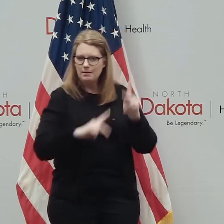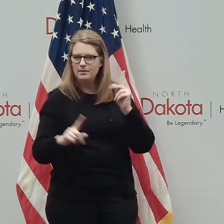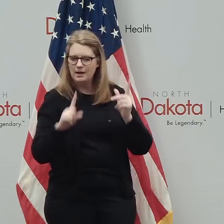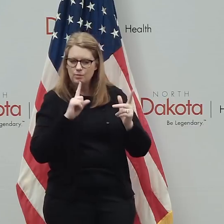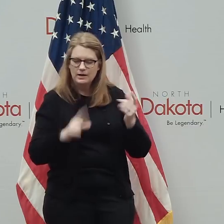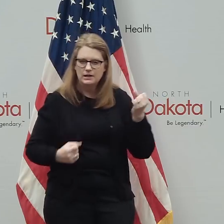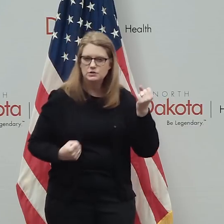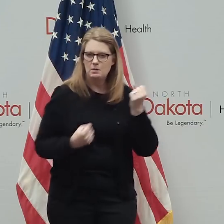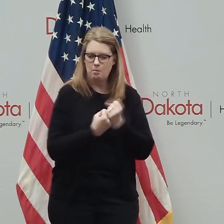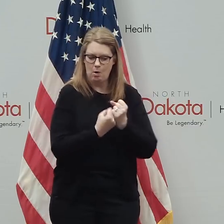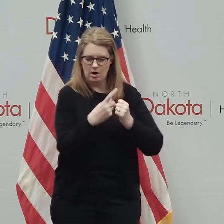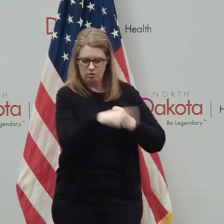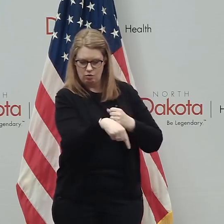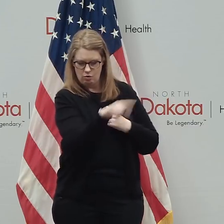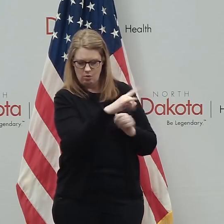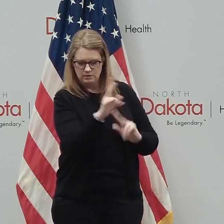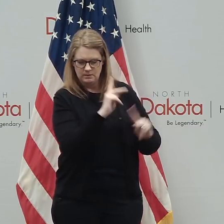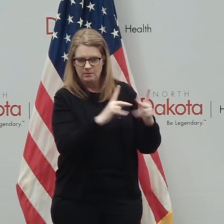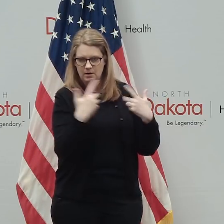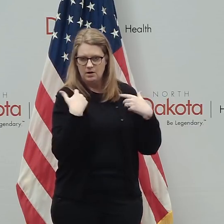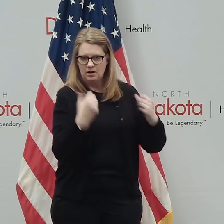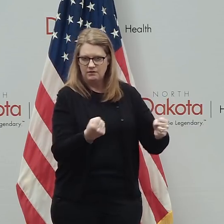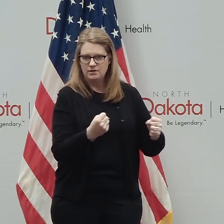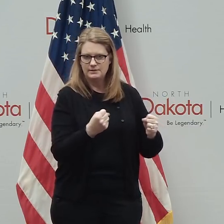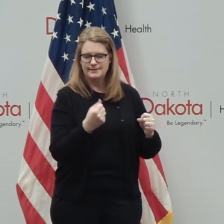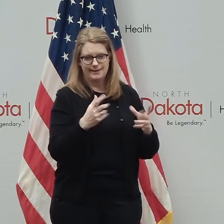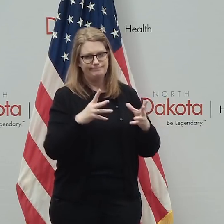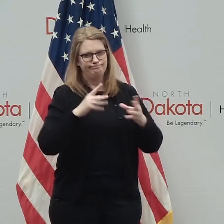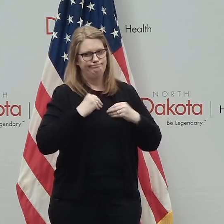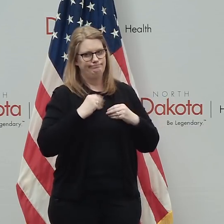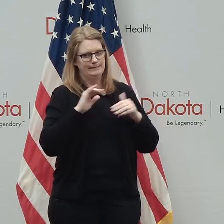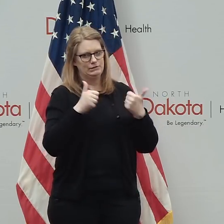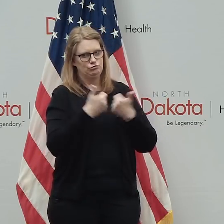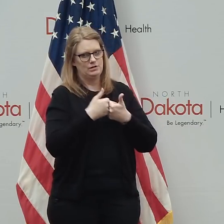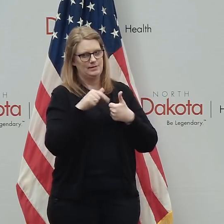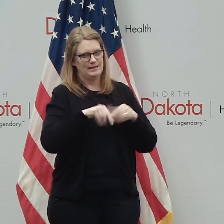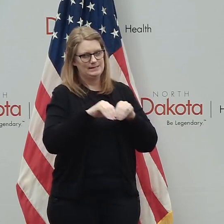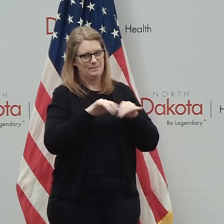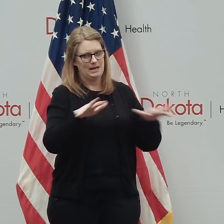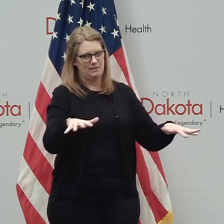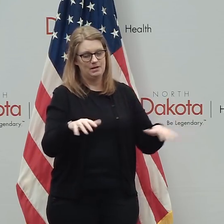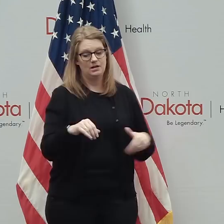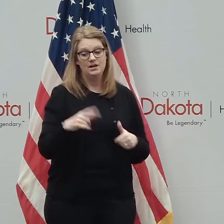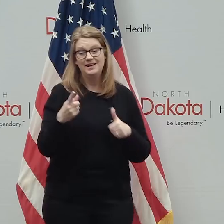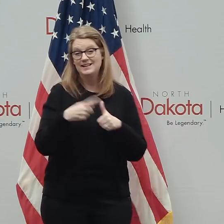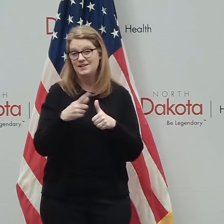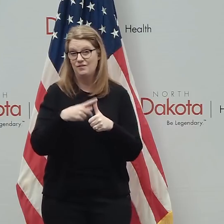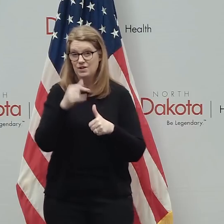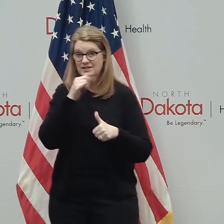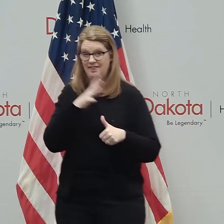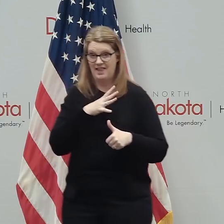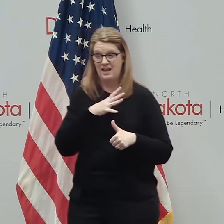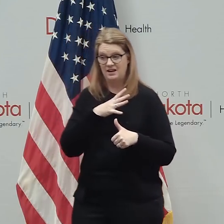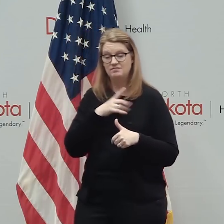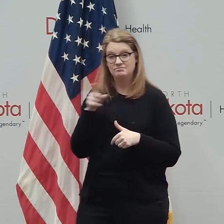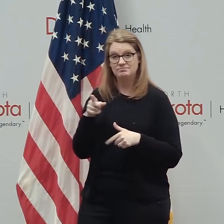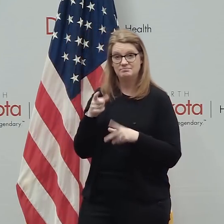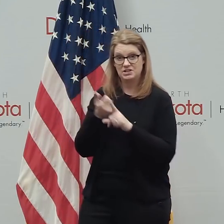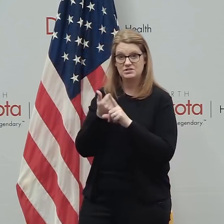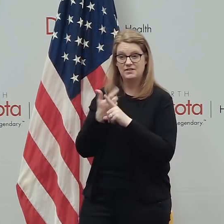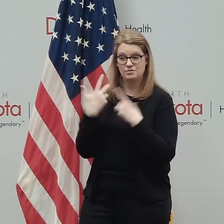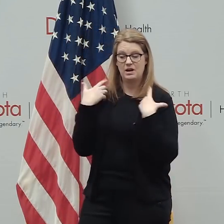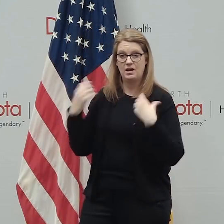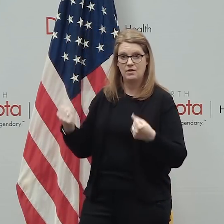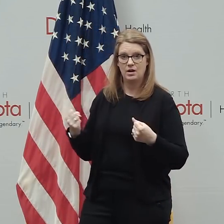in recovery as they face this pandemic. And as the First Lady knows, as a person in recovery, she's